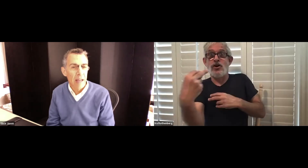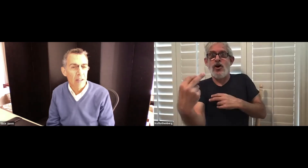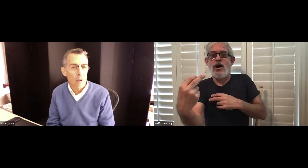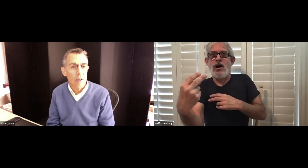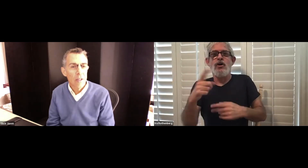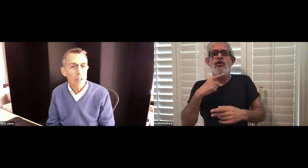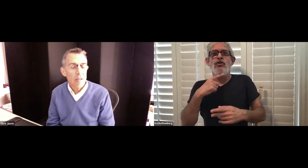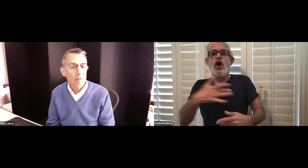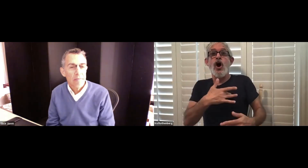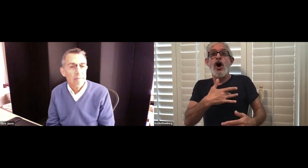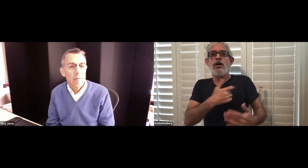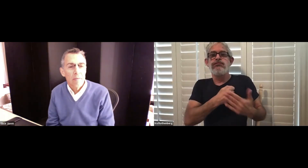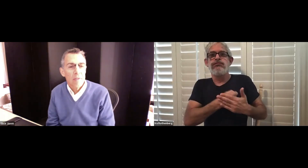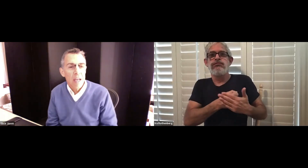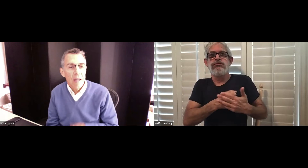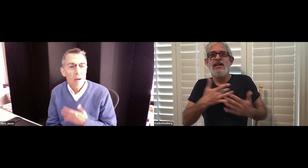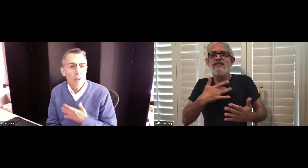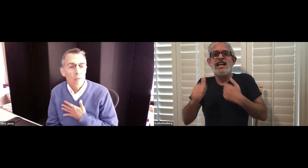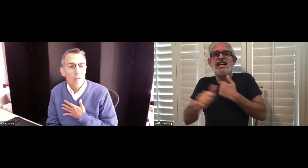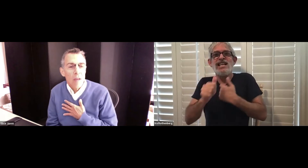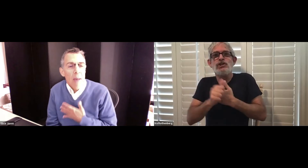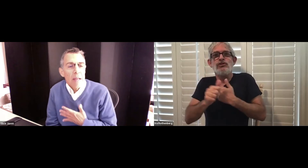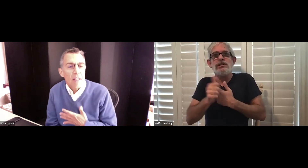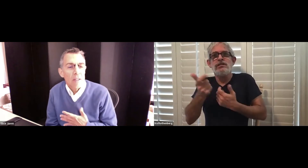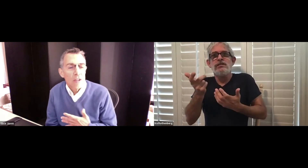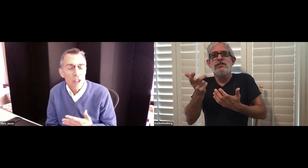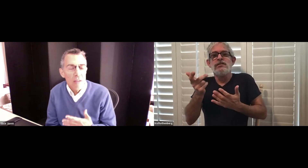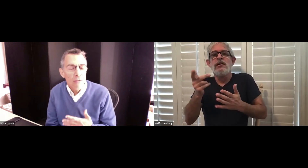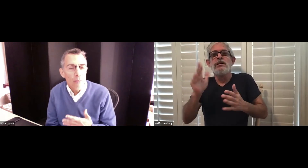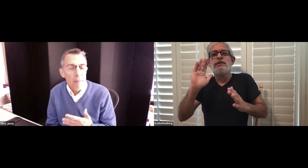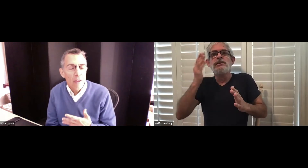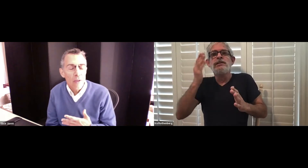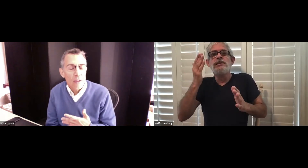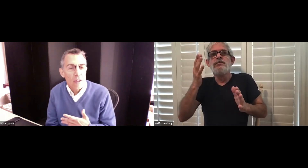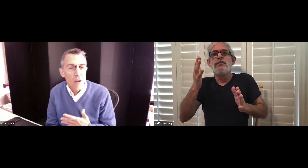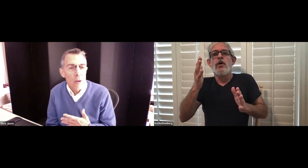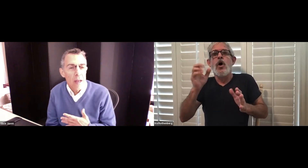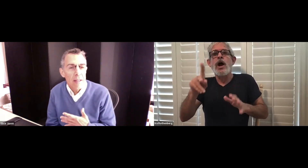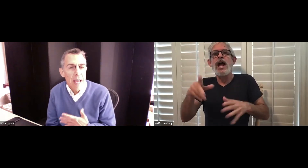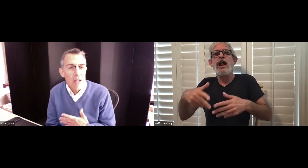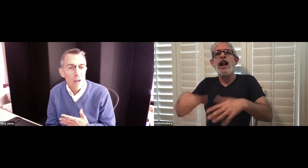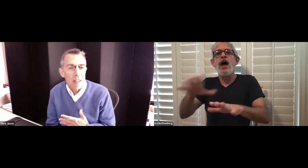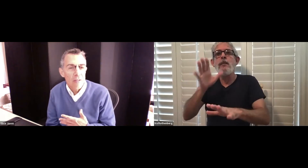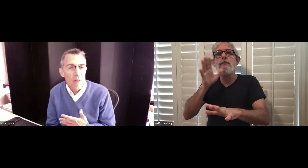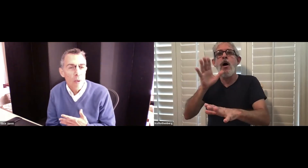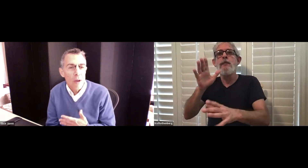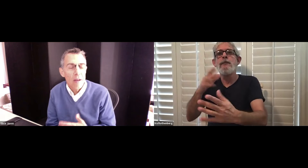or say, oh, I mean, my mother felt so endangered at this very point. But for